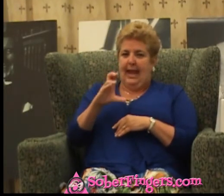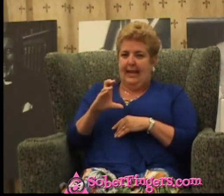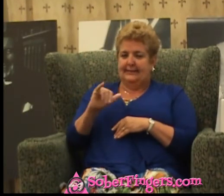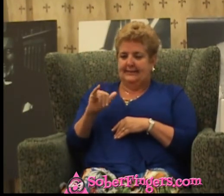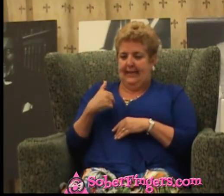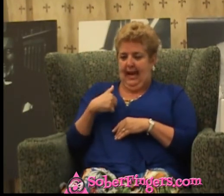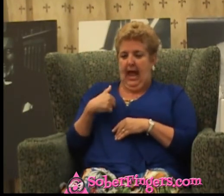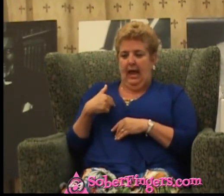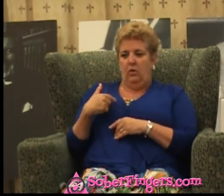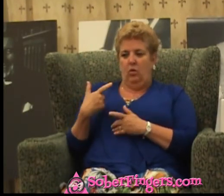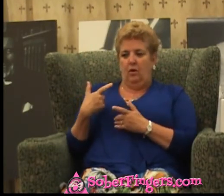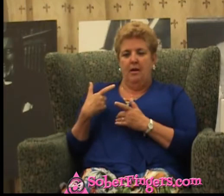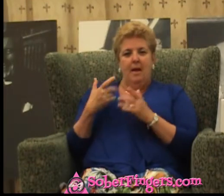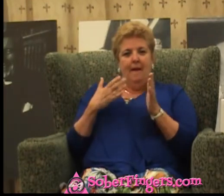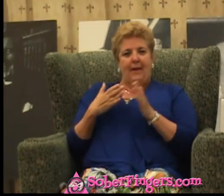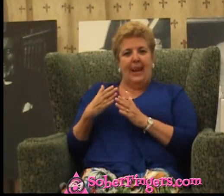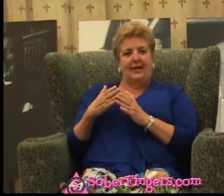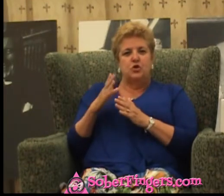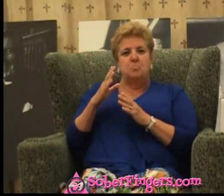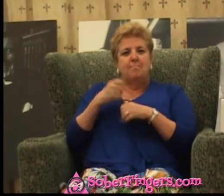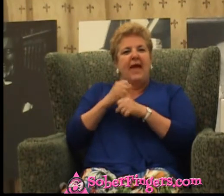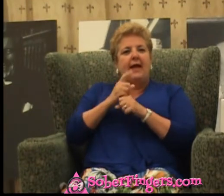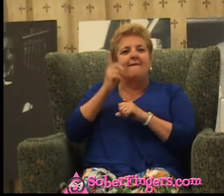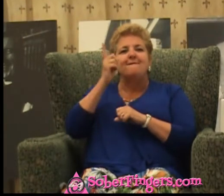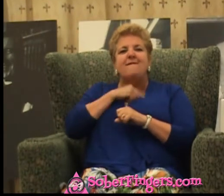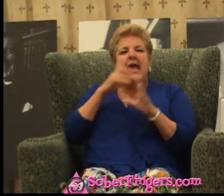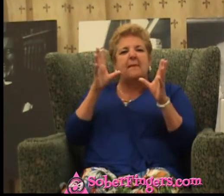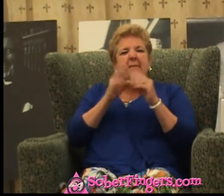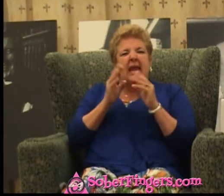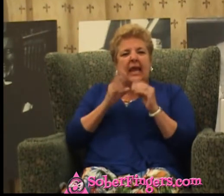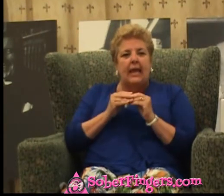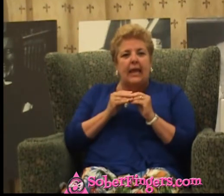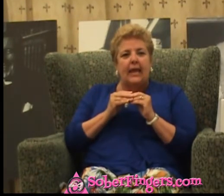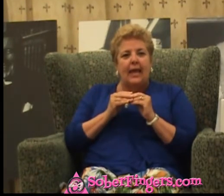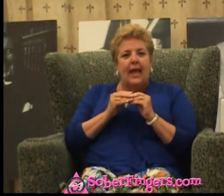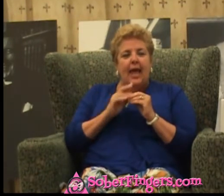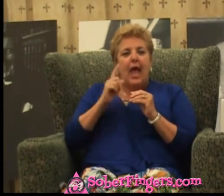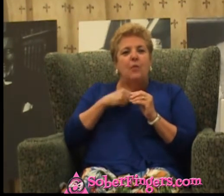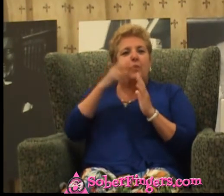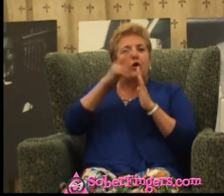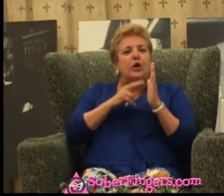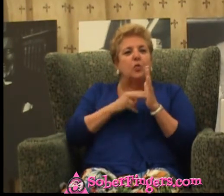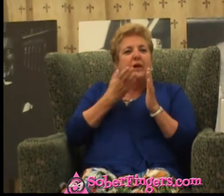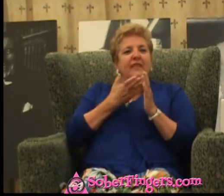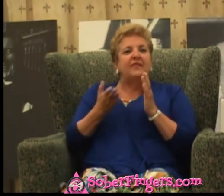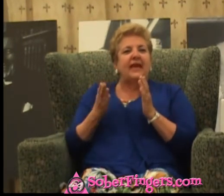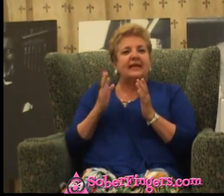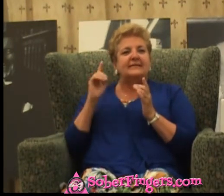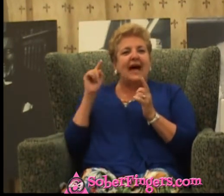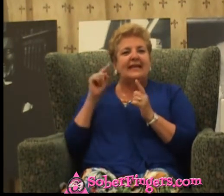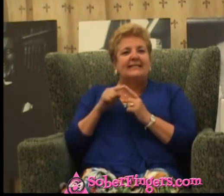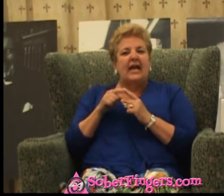fake a meeting and bring him to it. And we were going to read things until he broke.